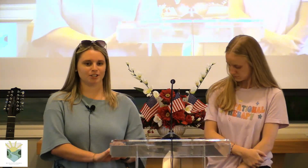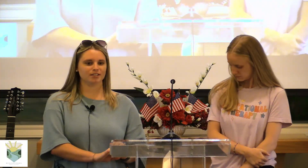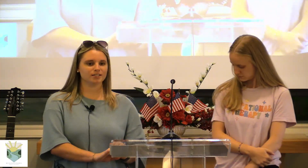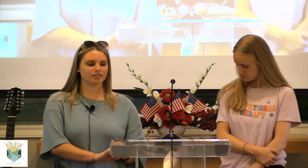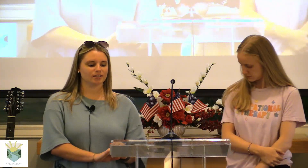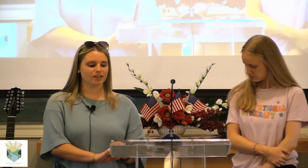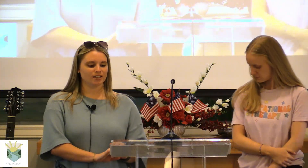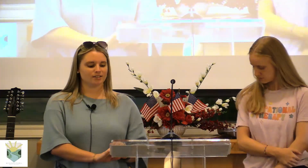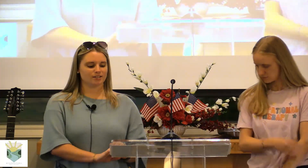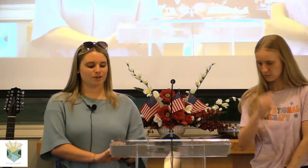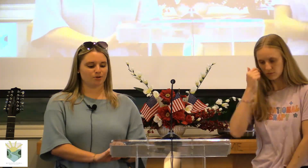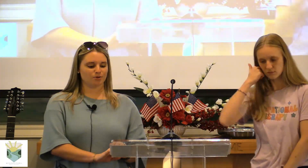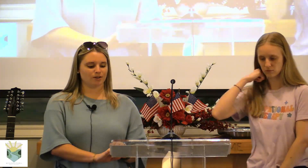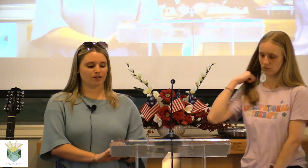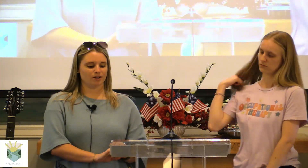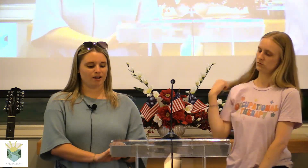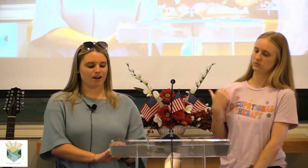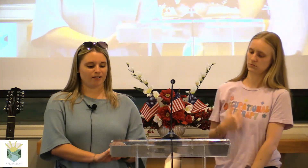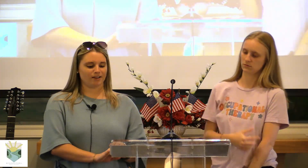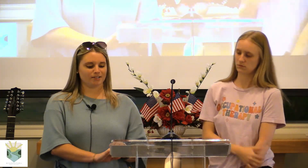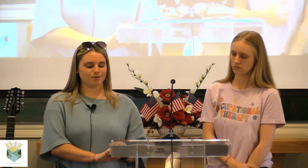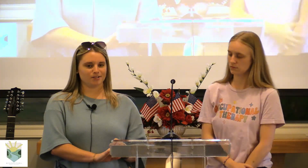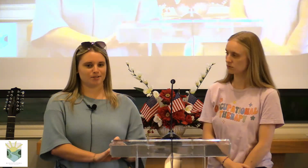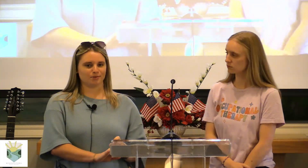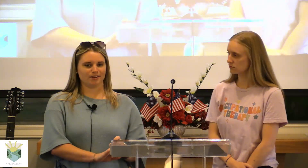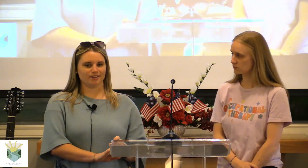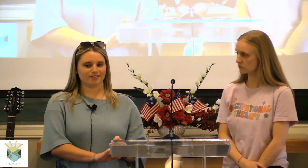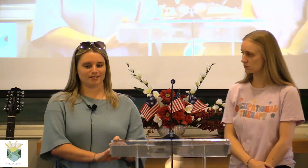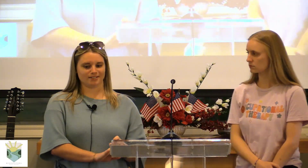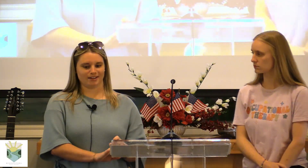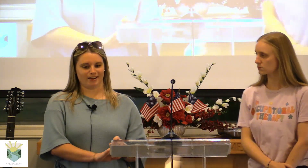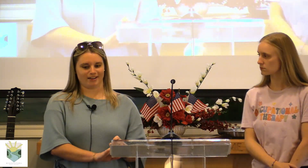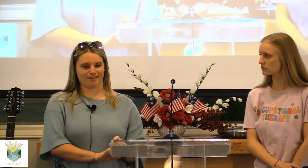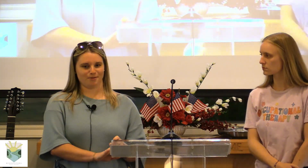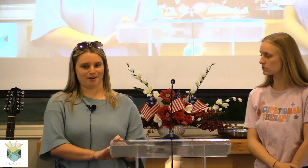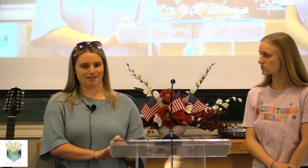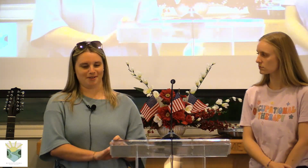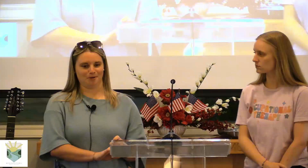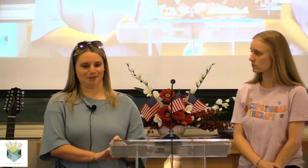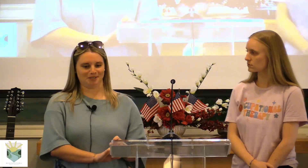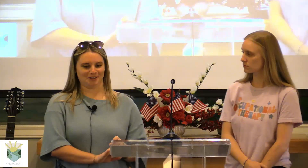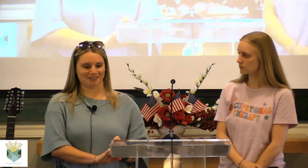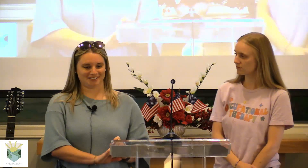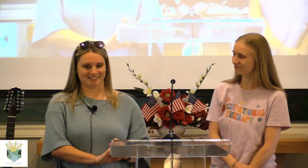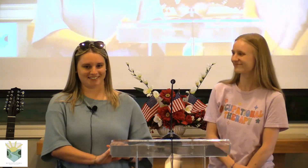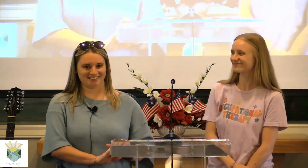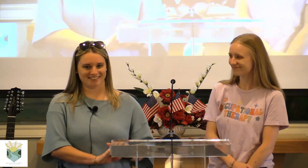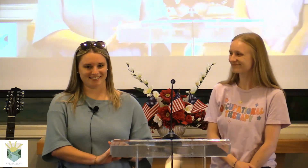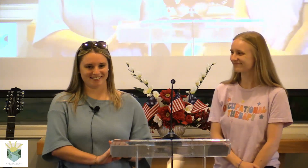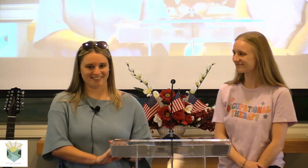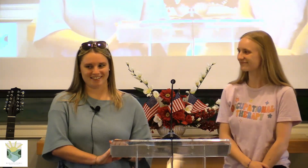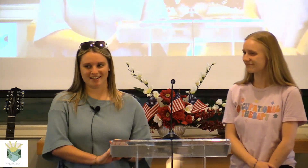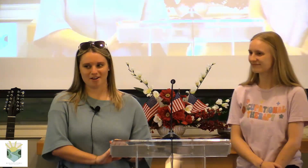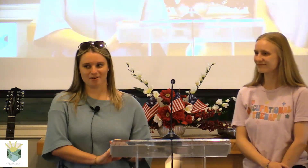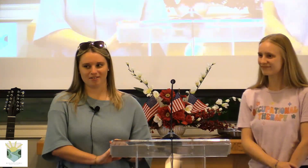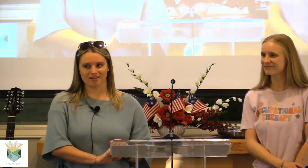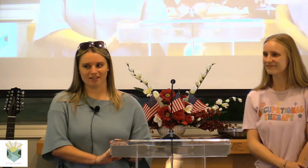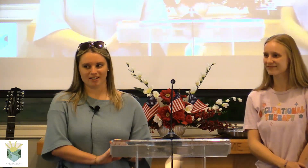is. So I like to explain this as like the way that Yoda talks. You know, it